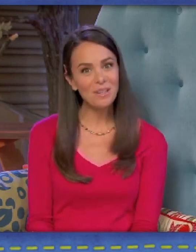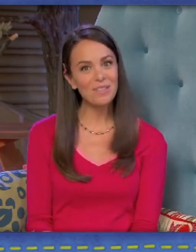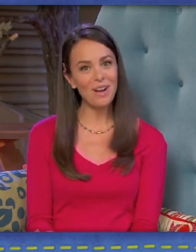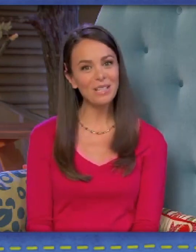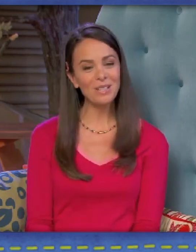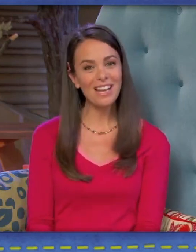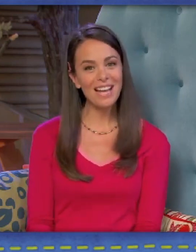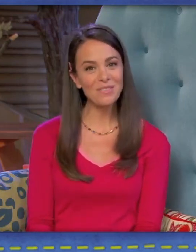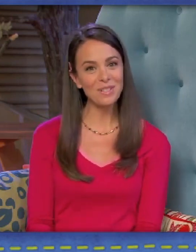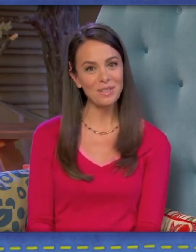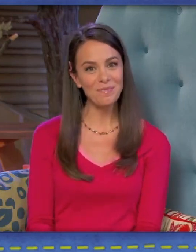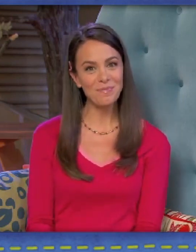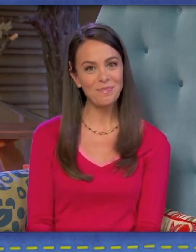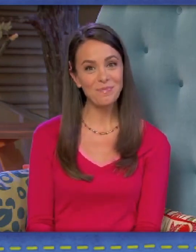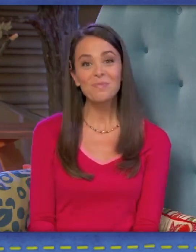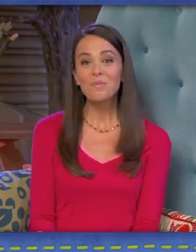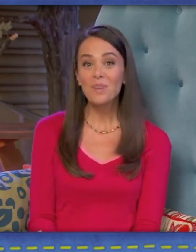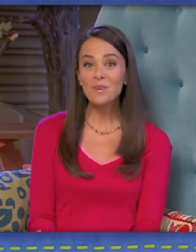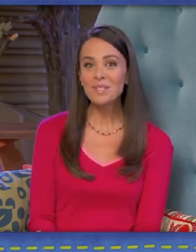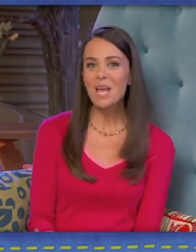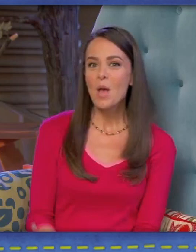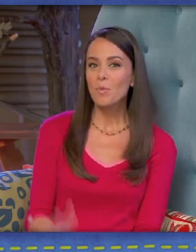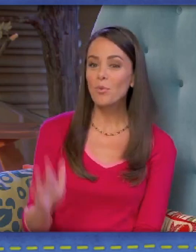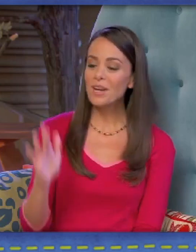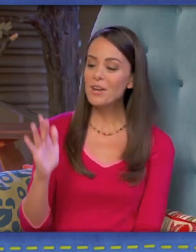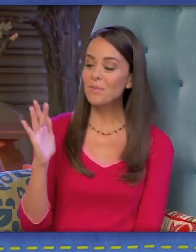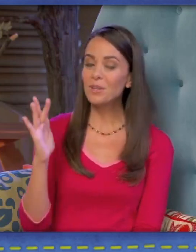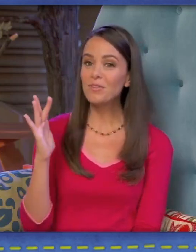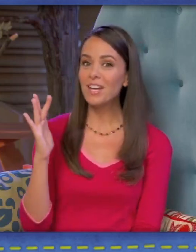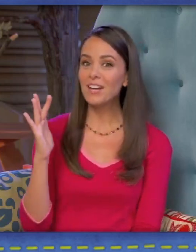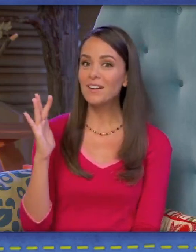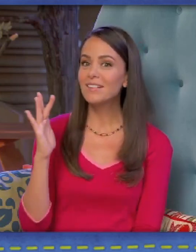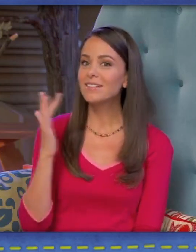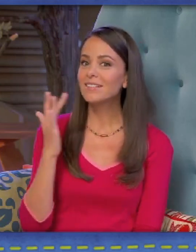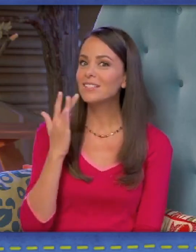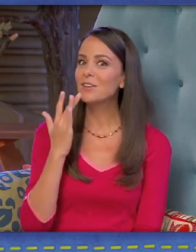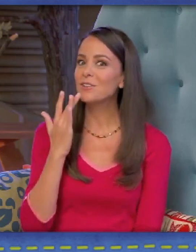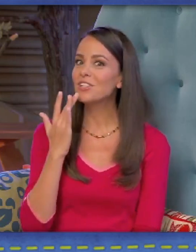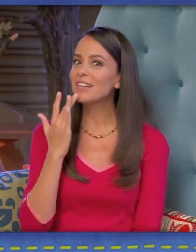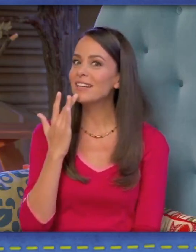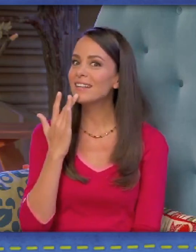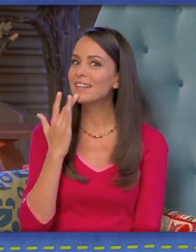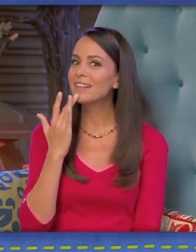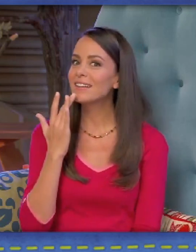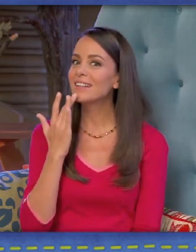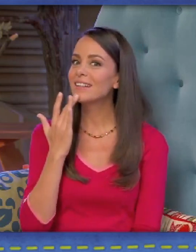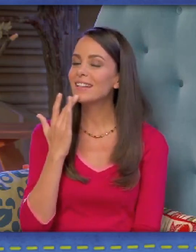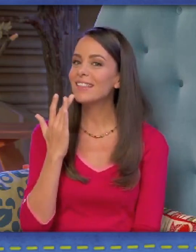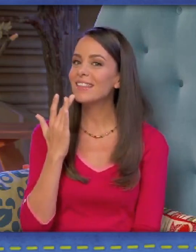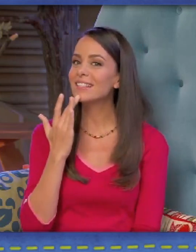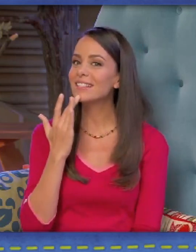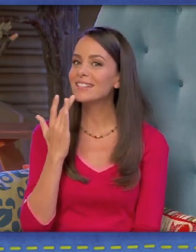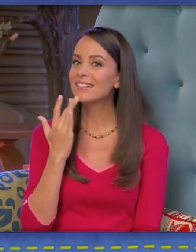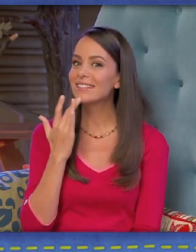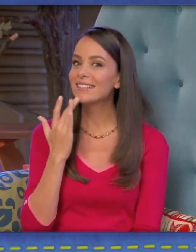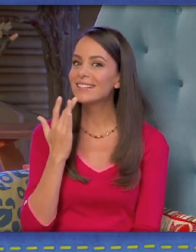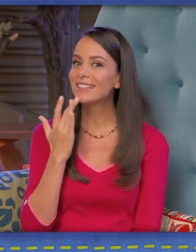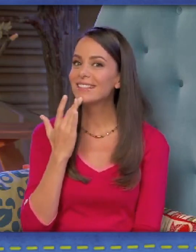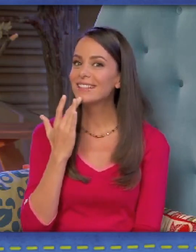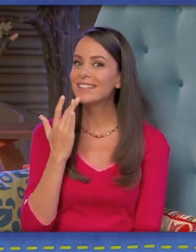then you can follow along after. First, bring your middle finger to your chin, like this.